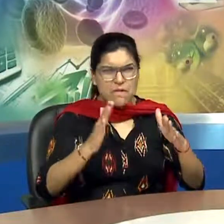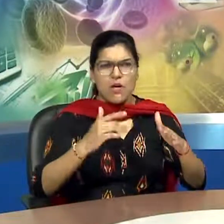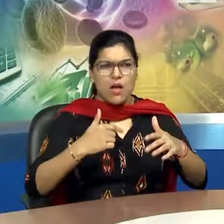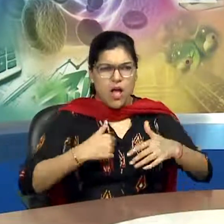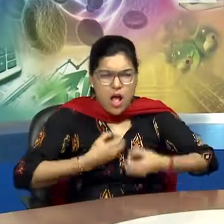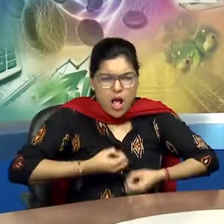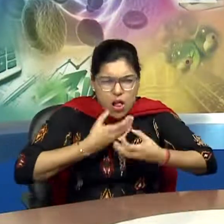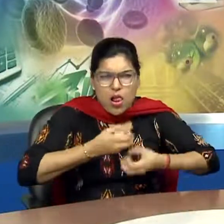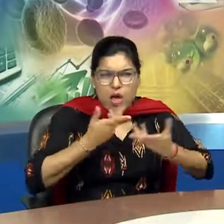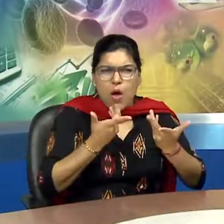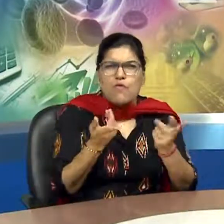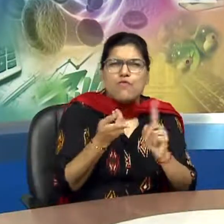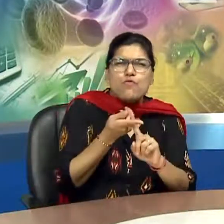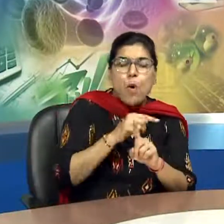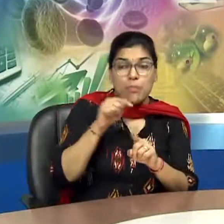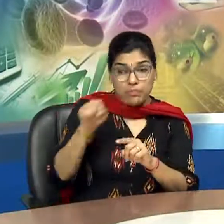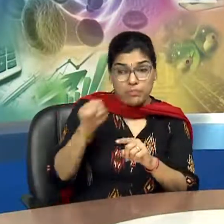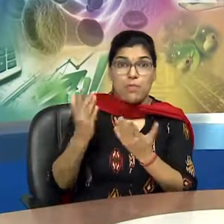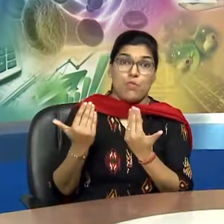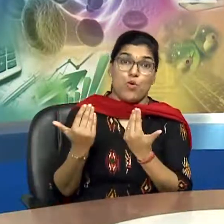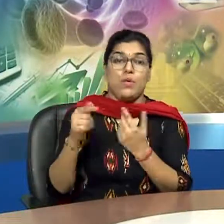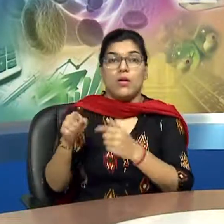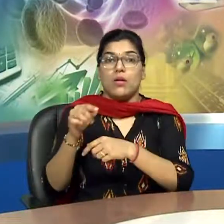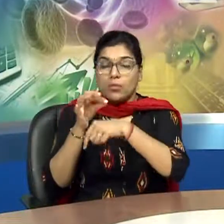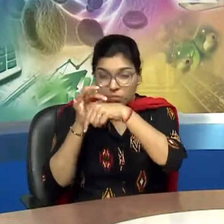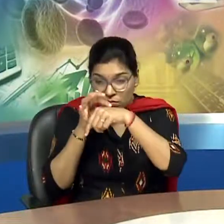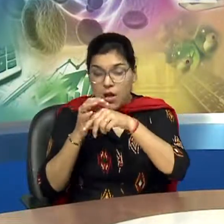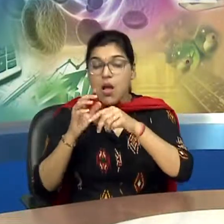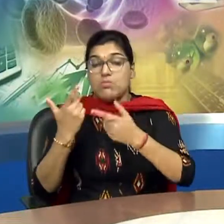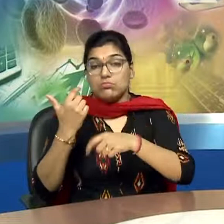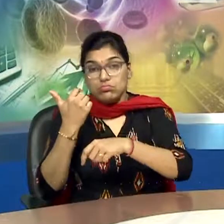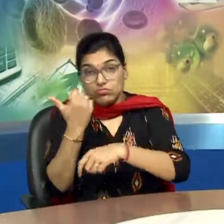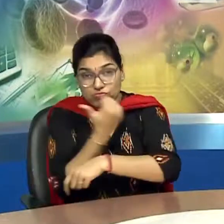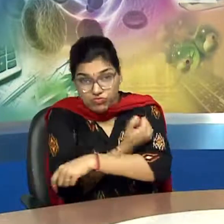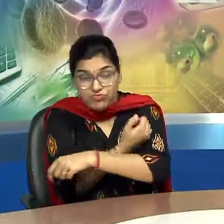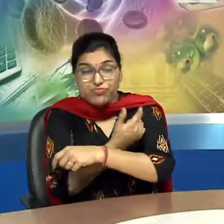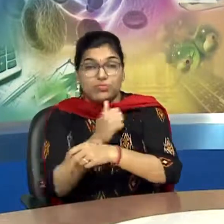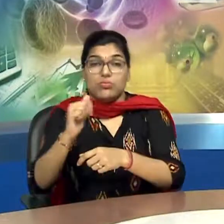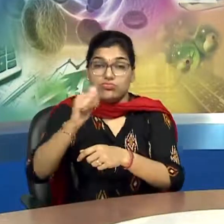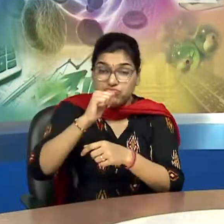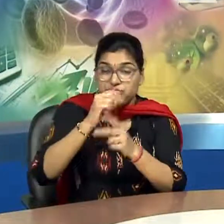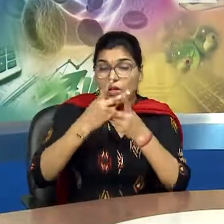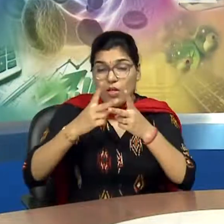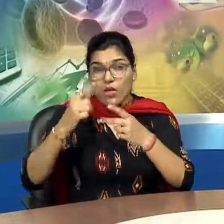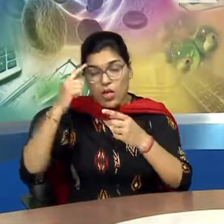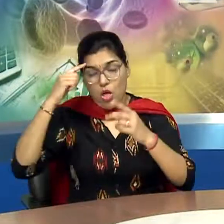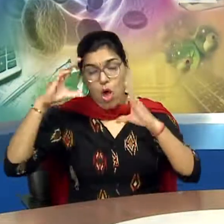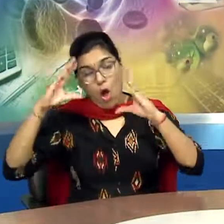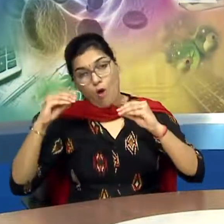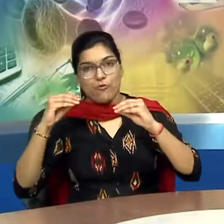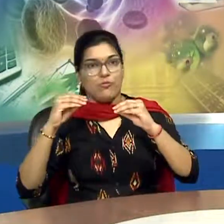person may get abused as the person is vulnerable